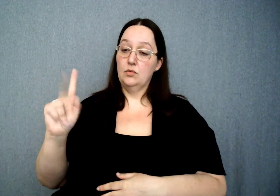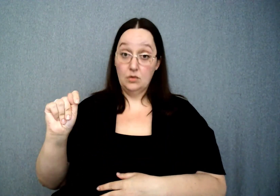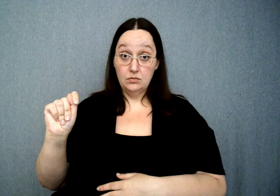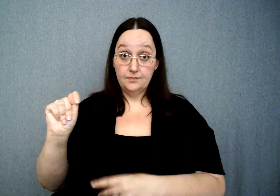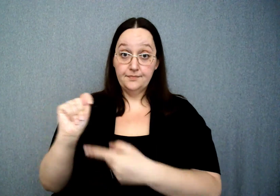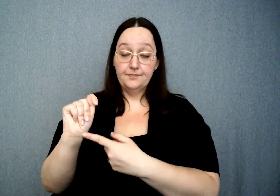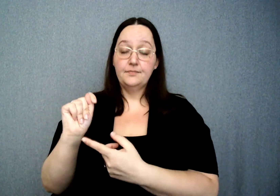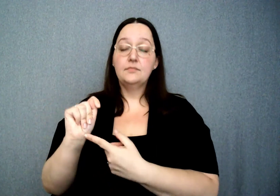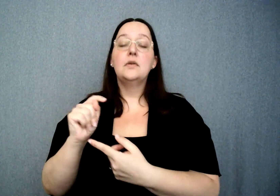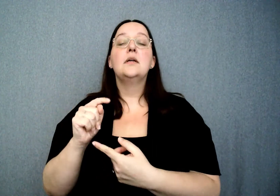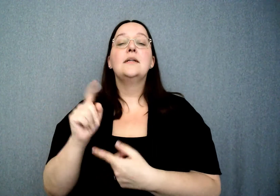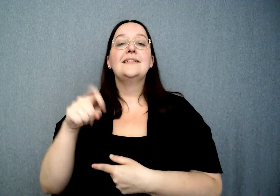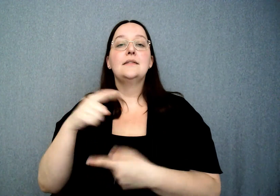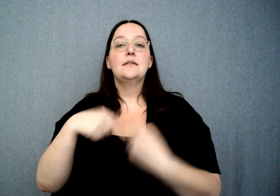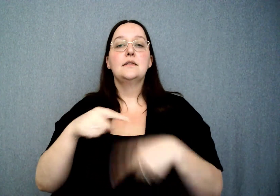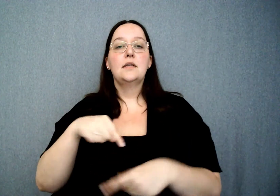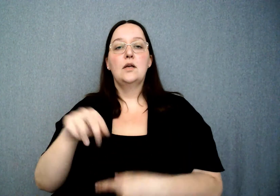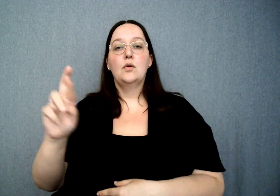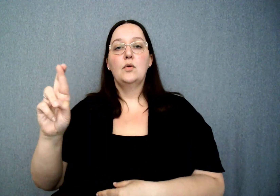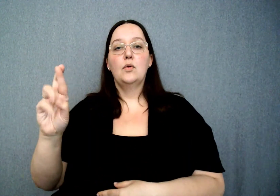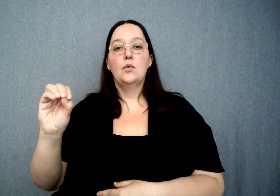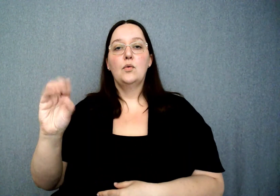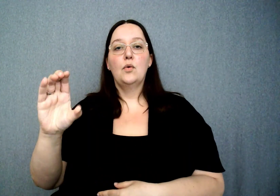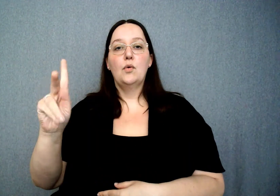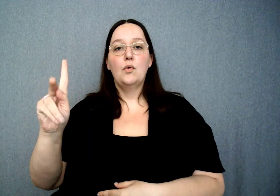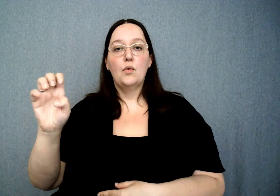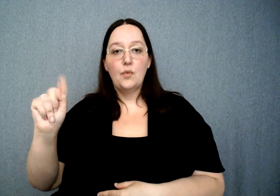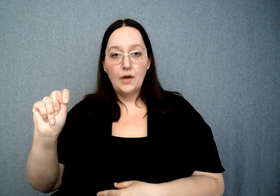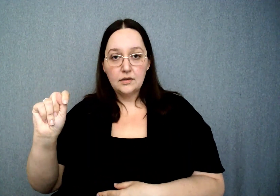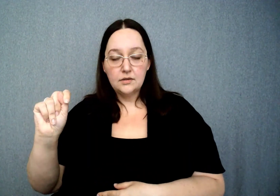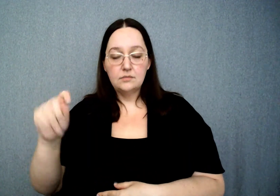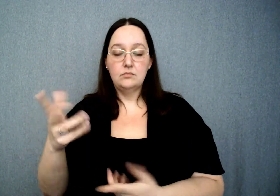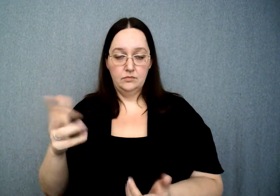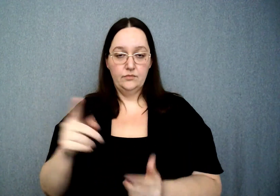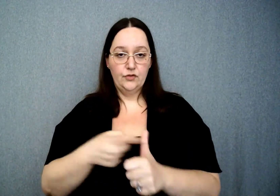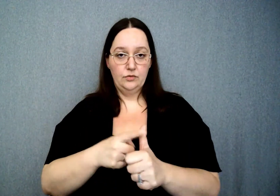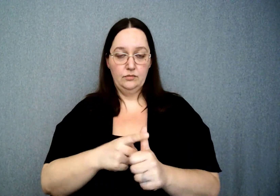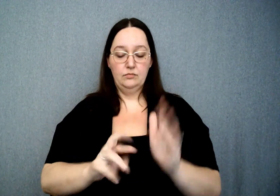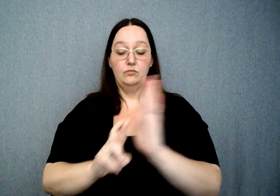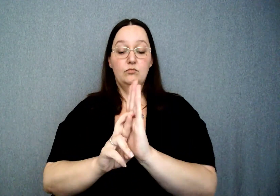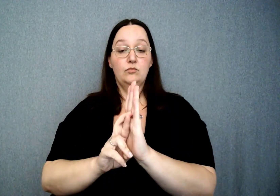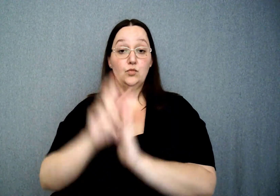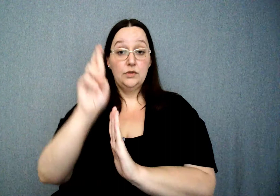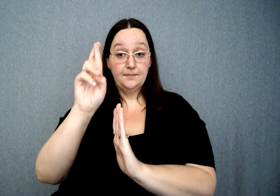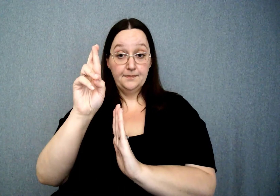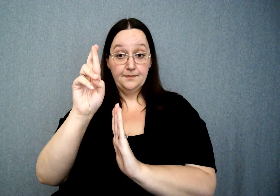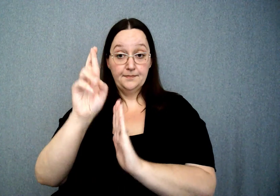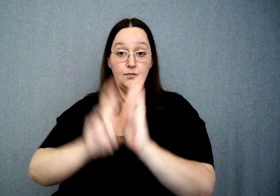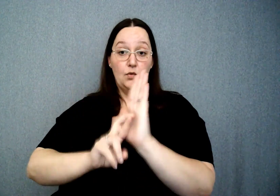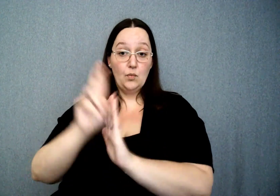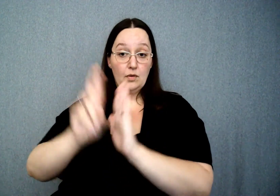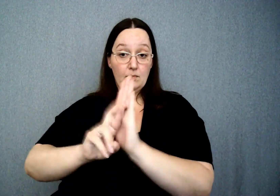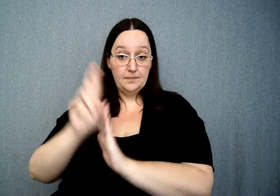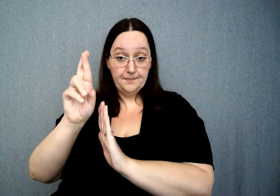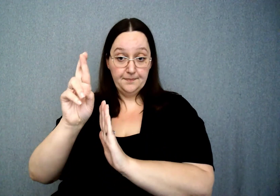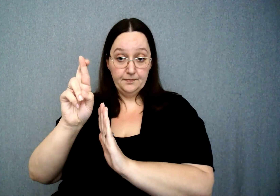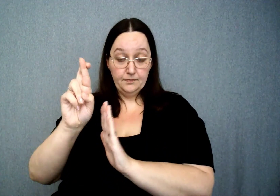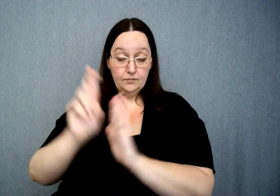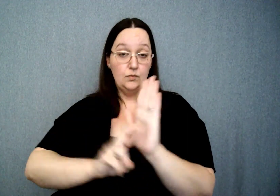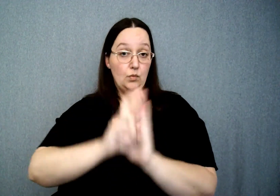For the sign astronaut, what you're going to do is you need to sign rocket first. So rocket, you're going to have that